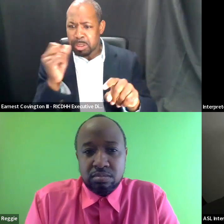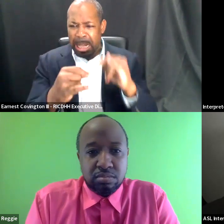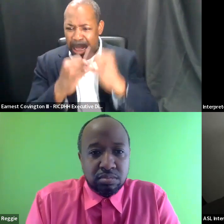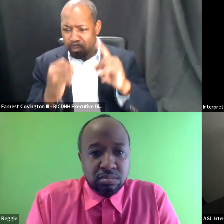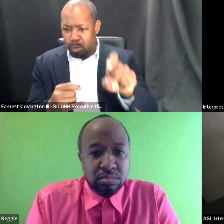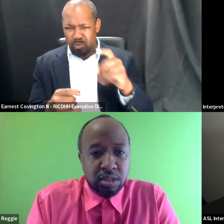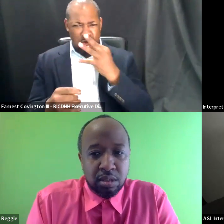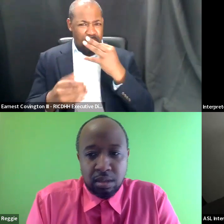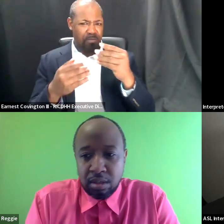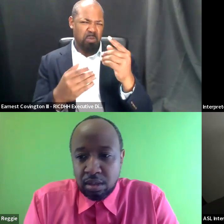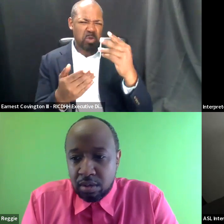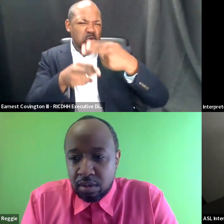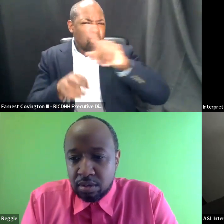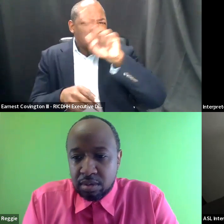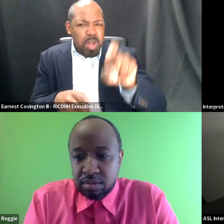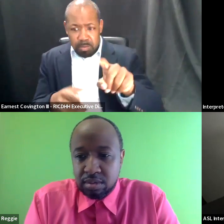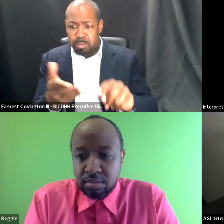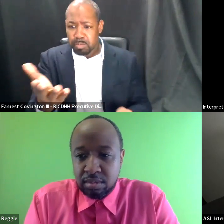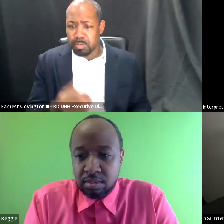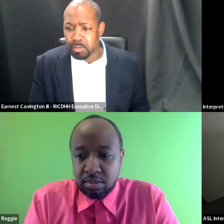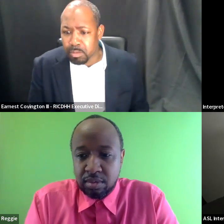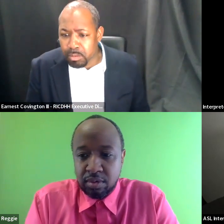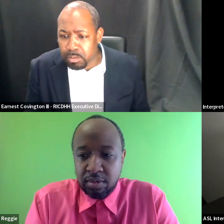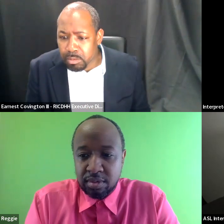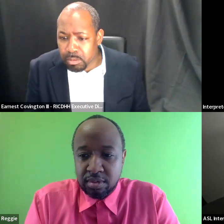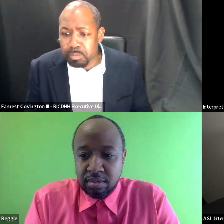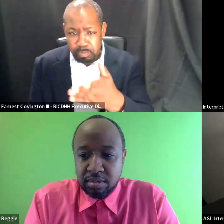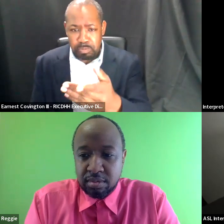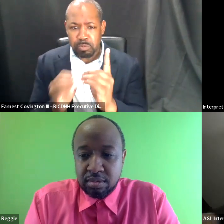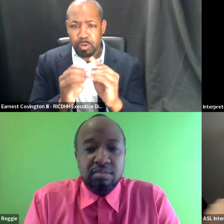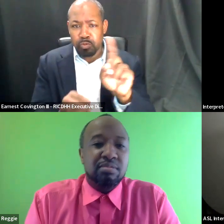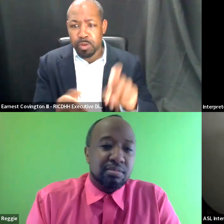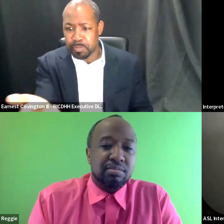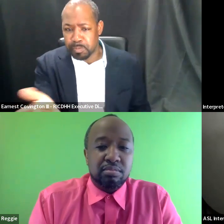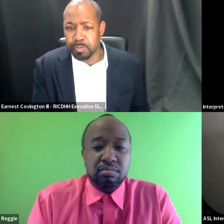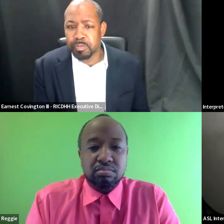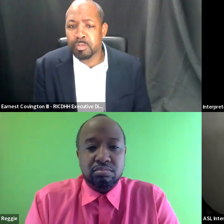That was a great answer. I think we just have one final question here. It's a short one.